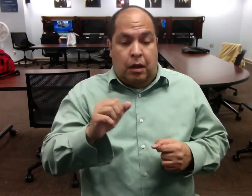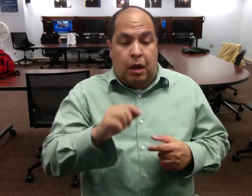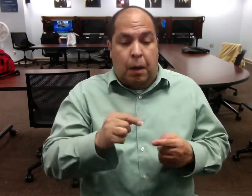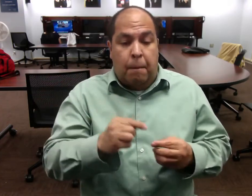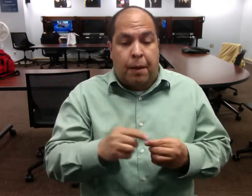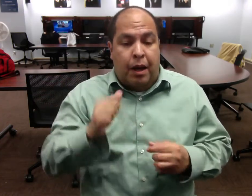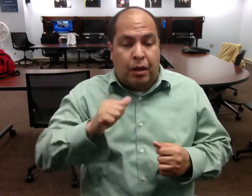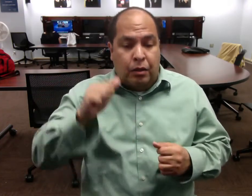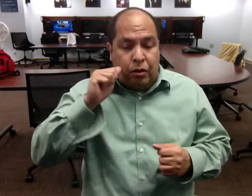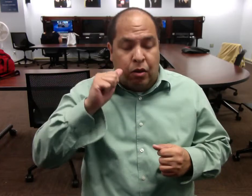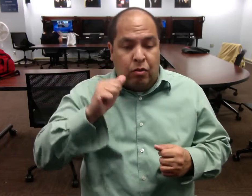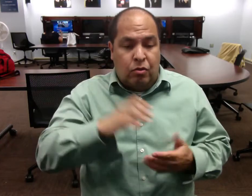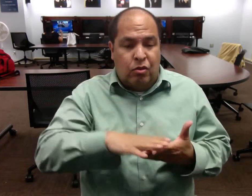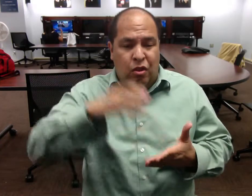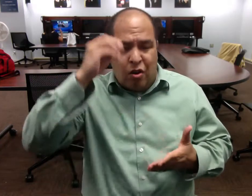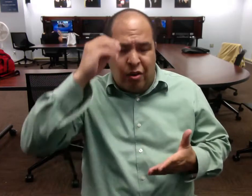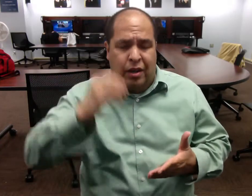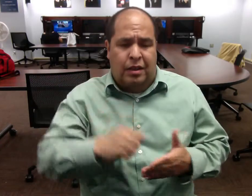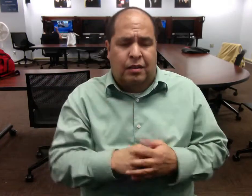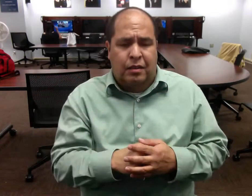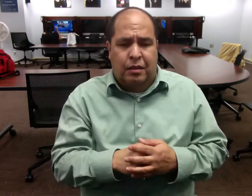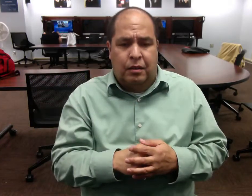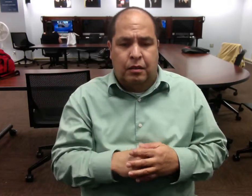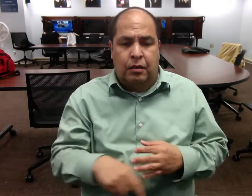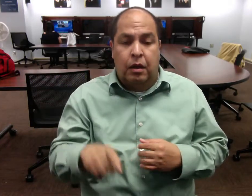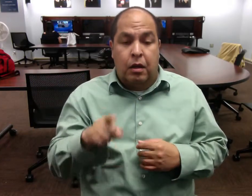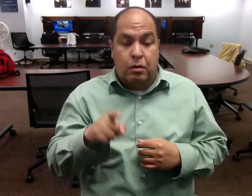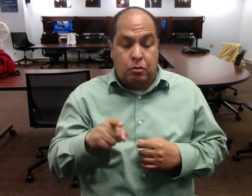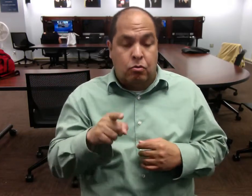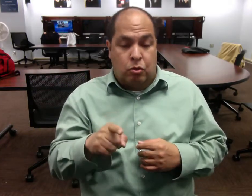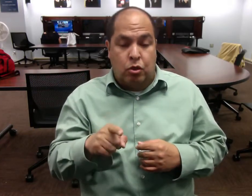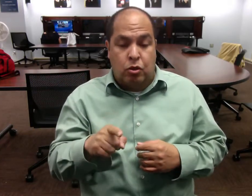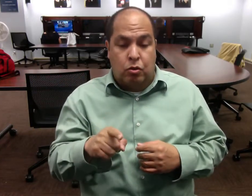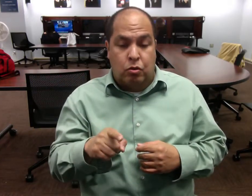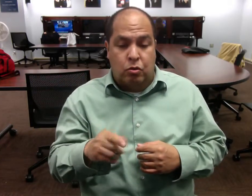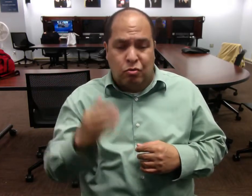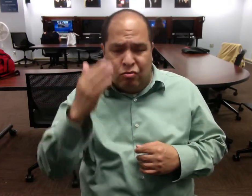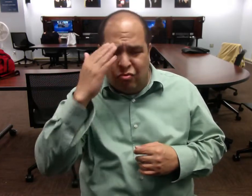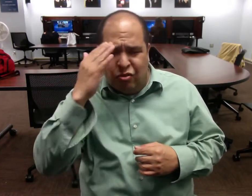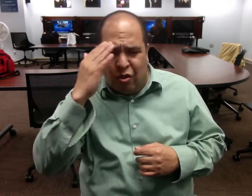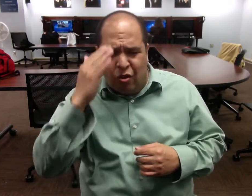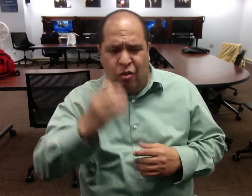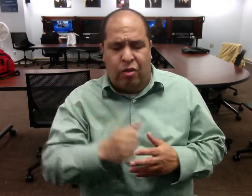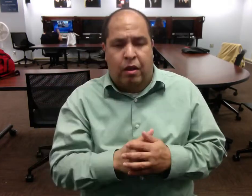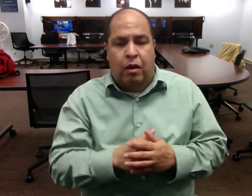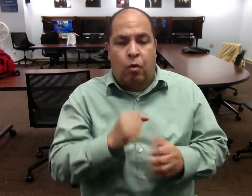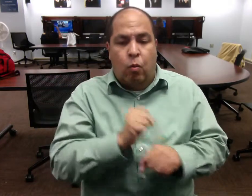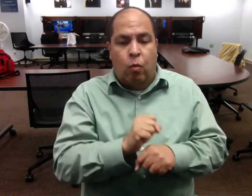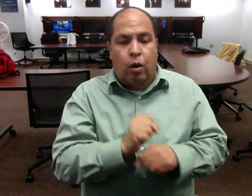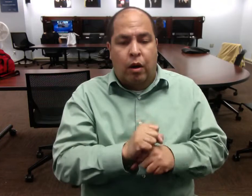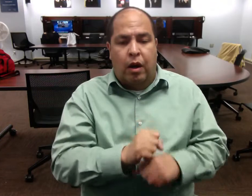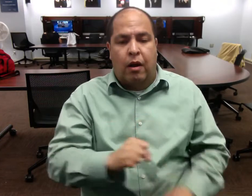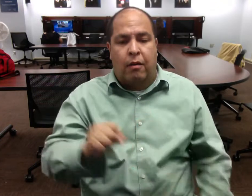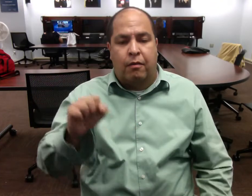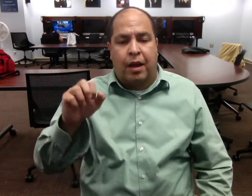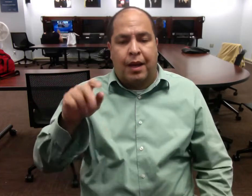You are all familiar with the work of Piaget and his theories about how children learn.